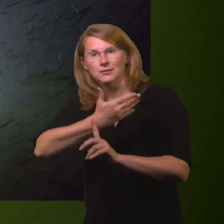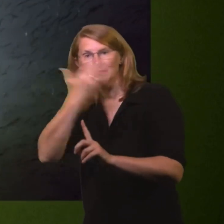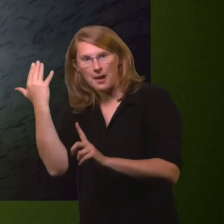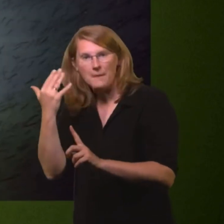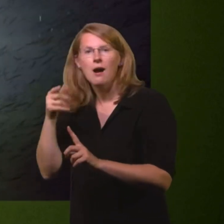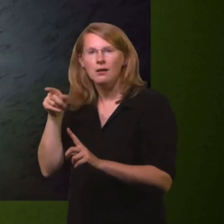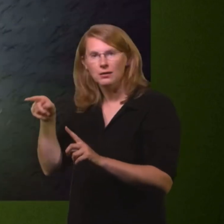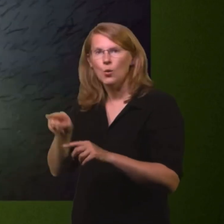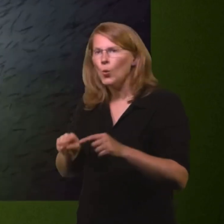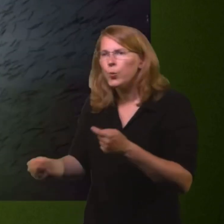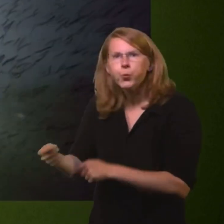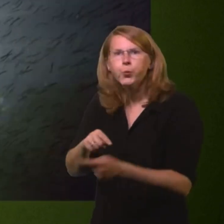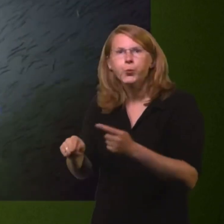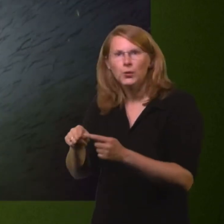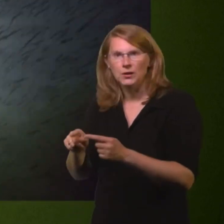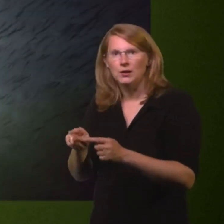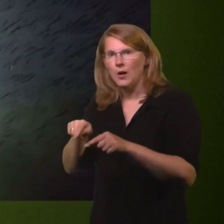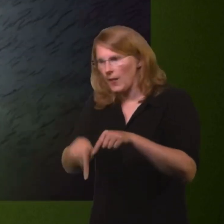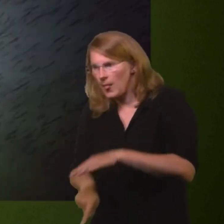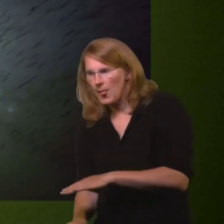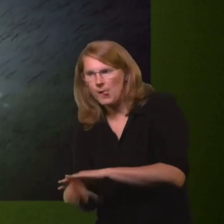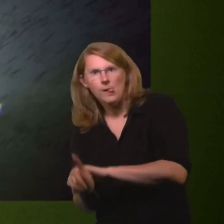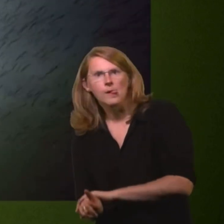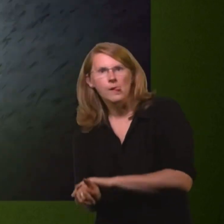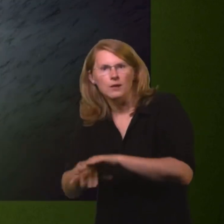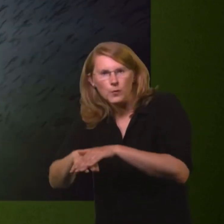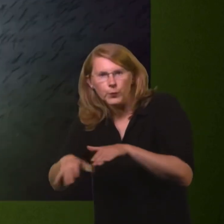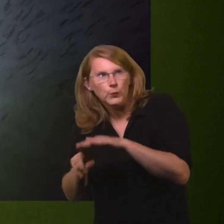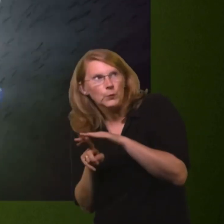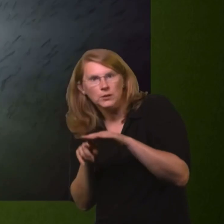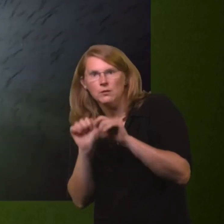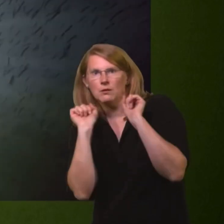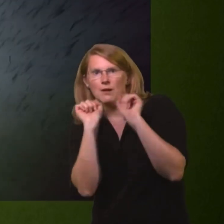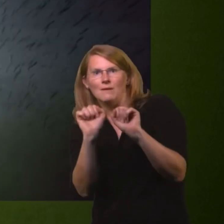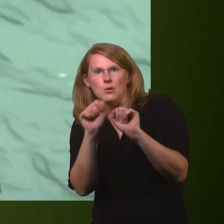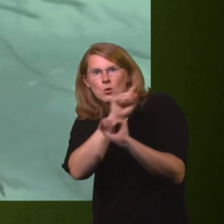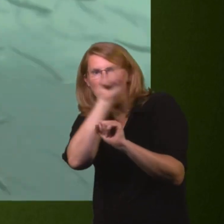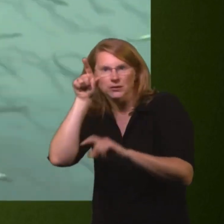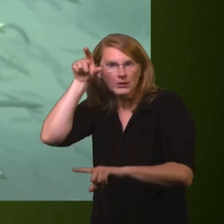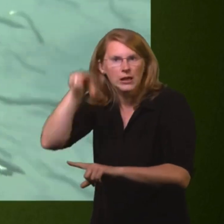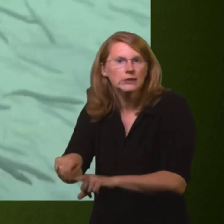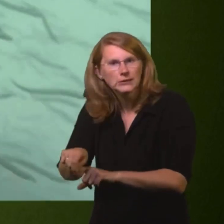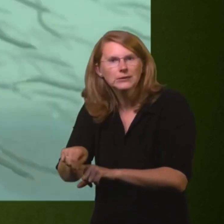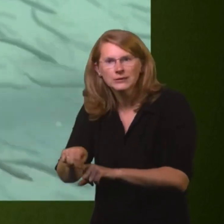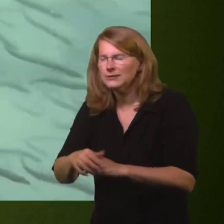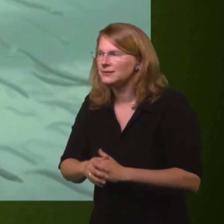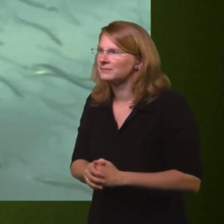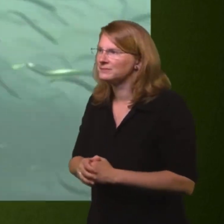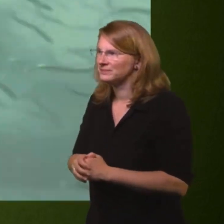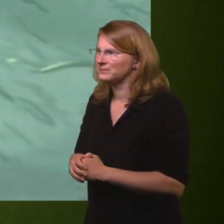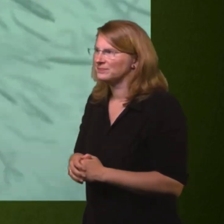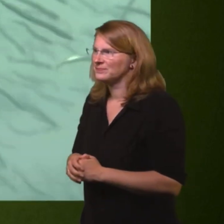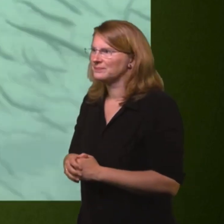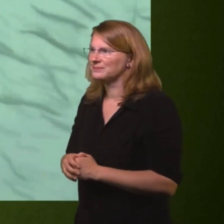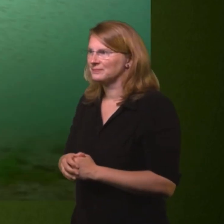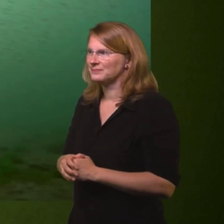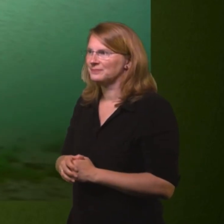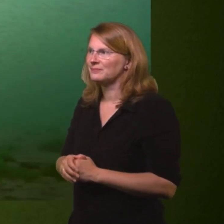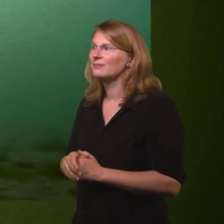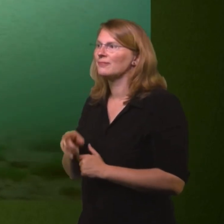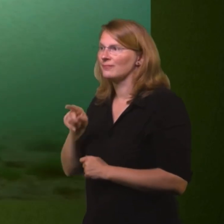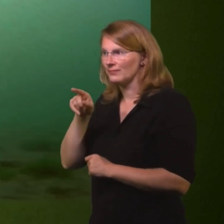this shoaling behavior to avoid predators, but it also allows the sand eels themselves to feed on marine plankton in the